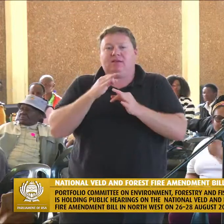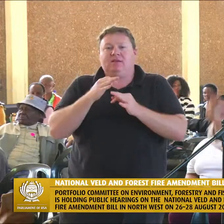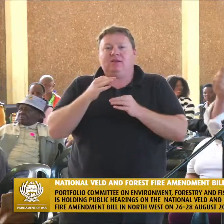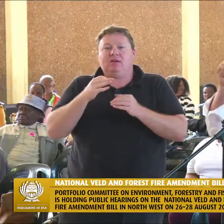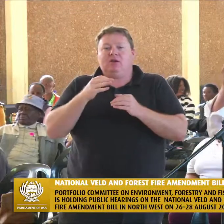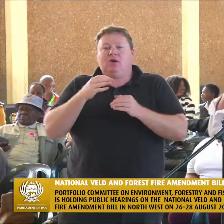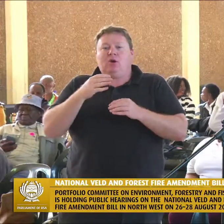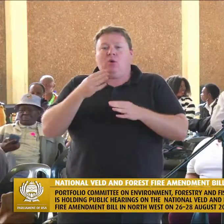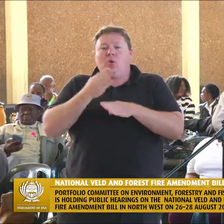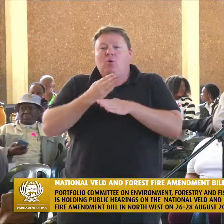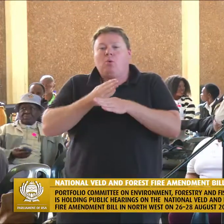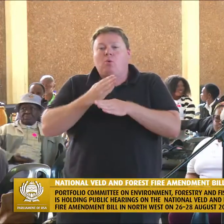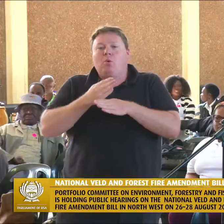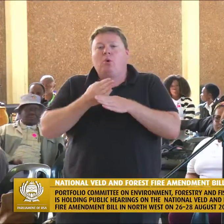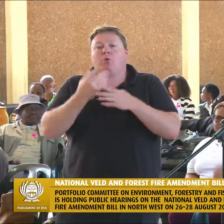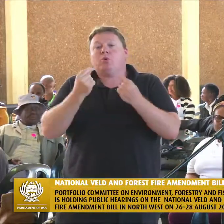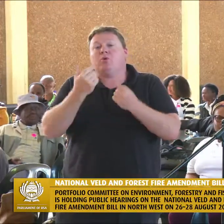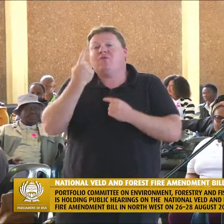service